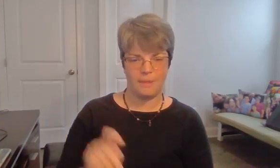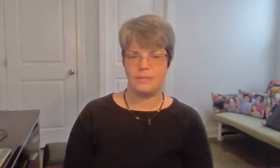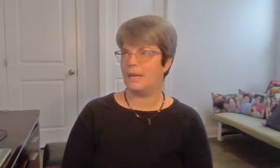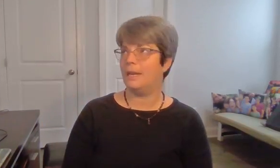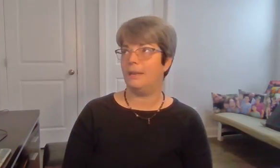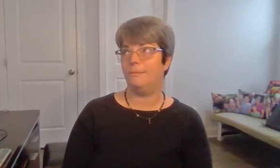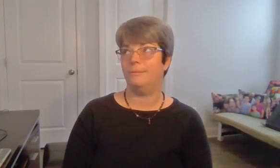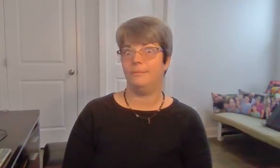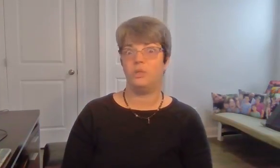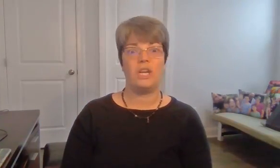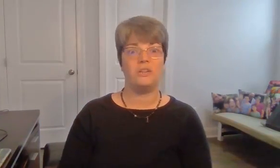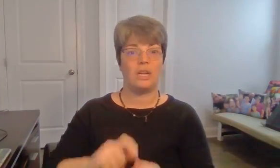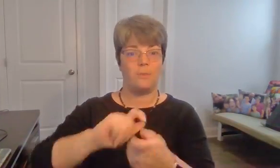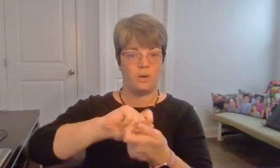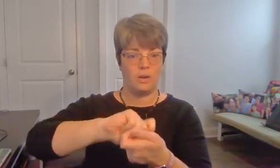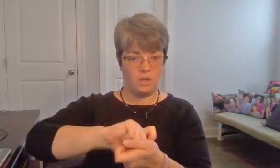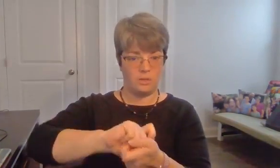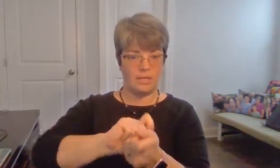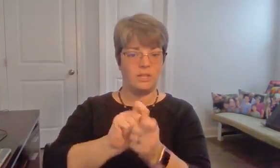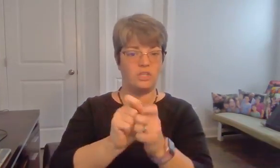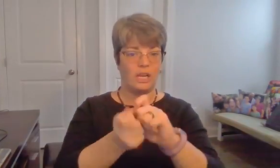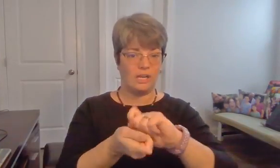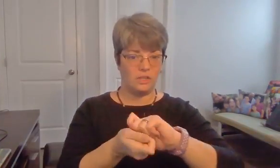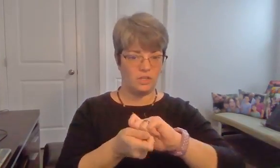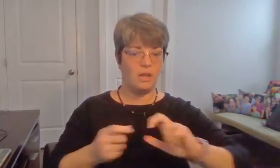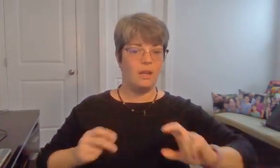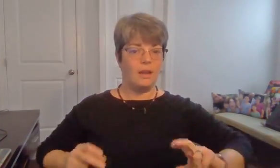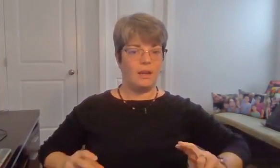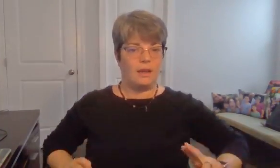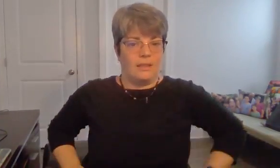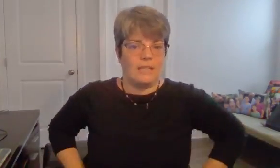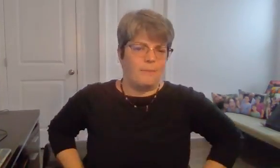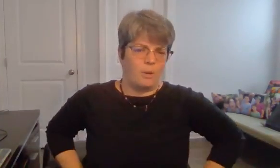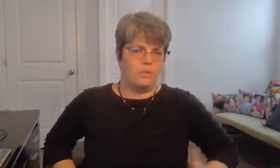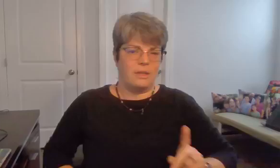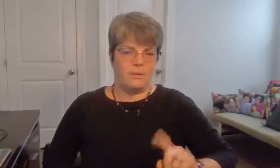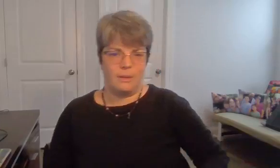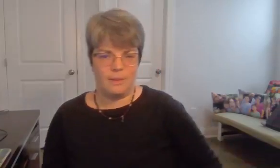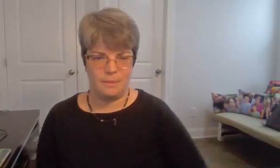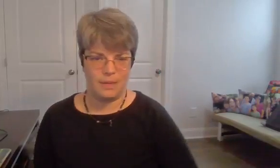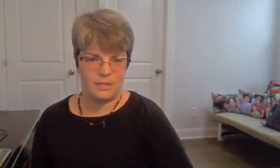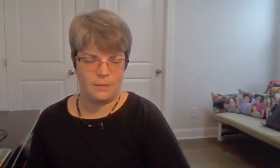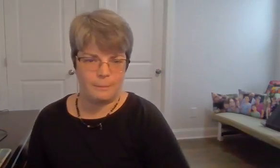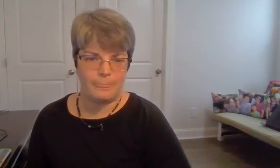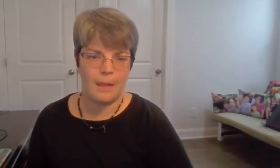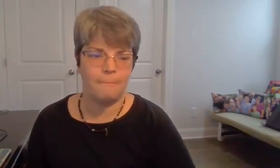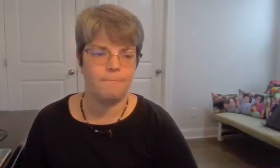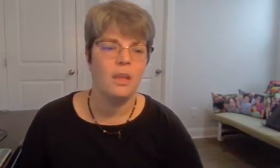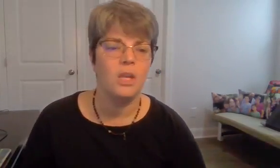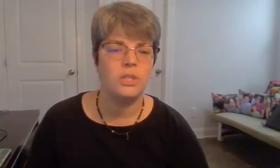time you change a diaper, you sign change and the diaper. We'll do that one in a minute too.